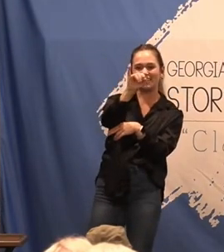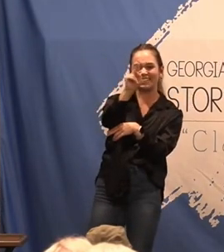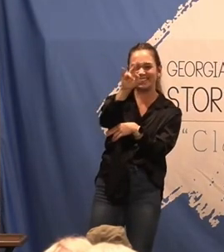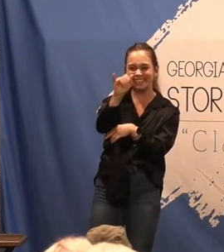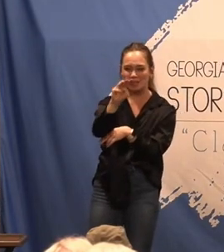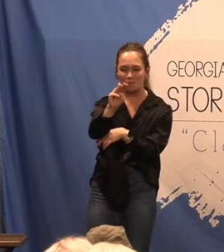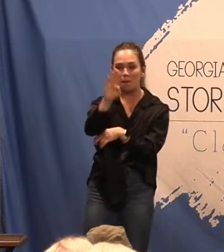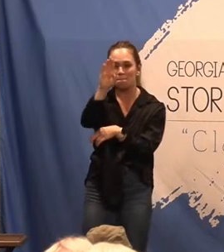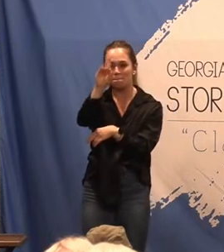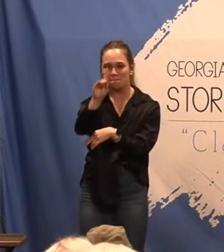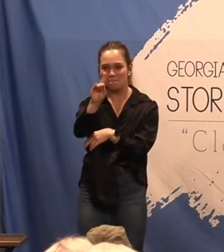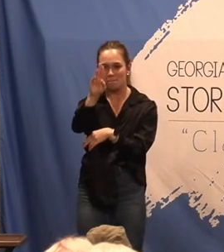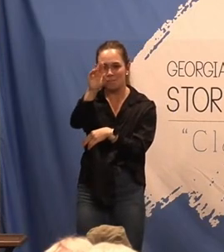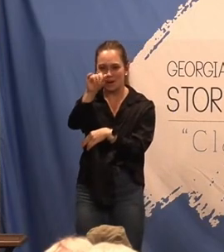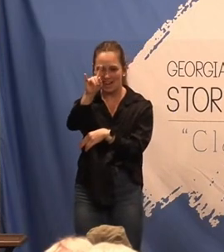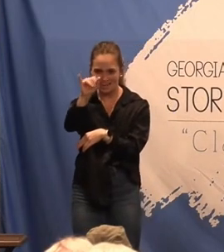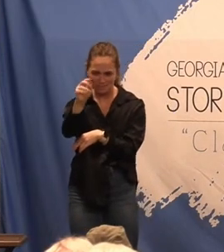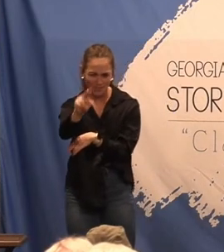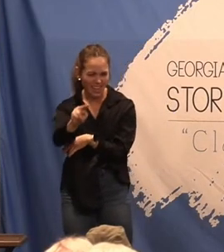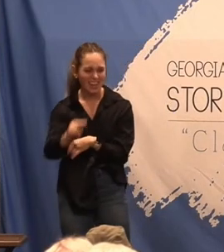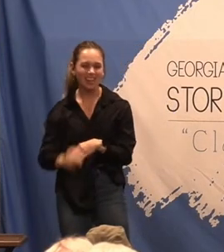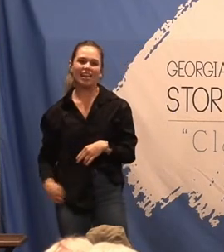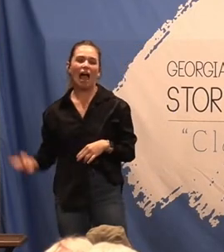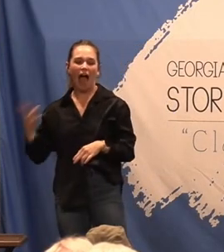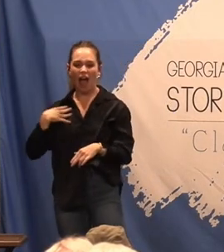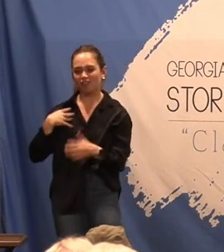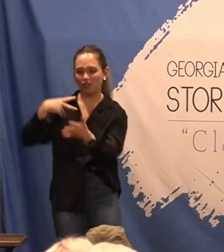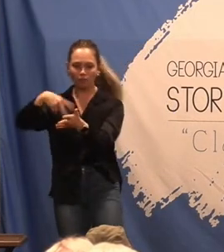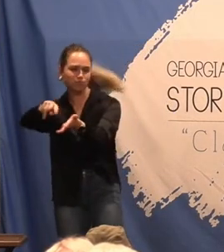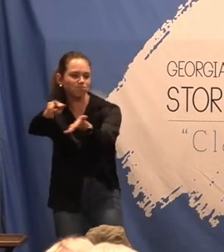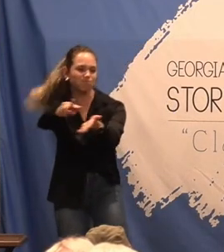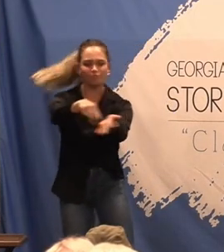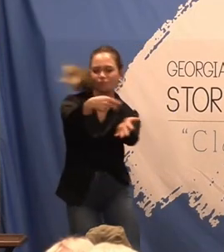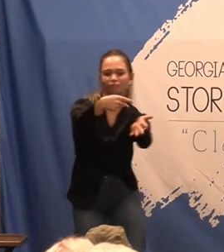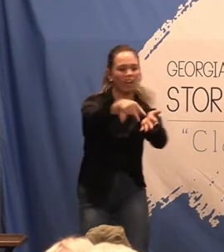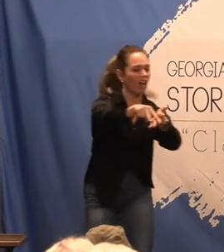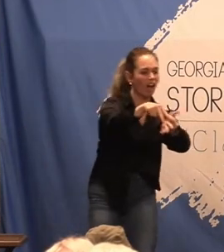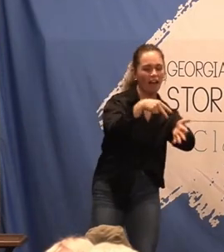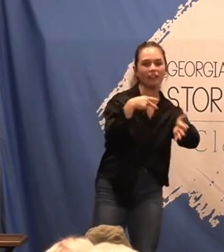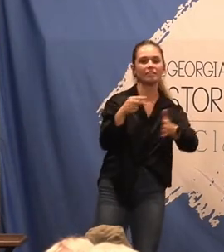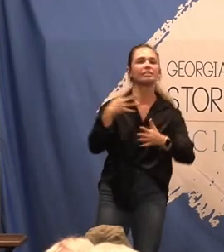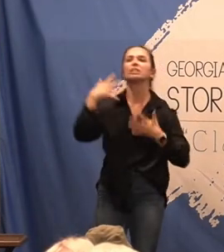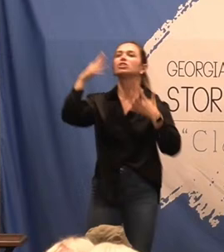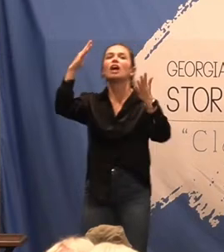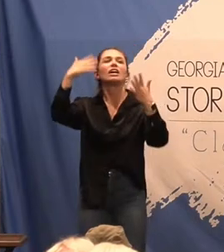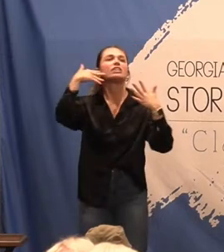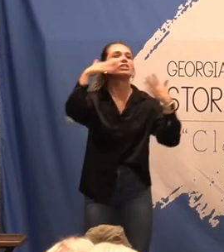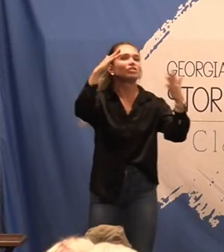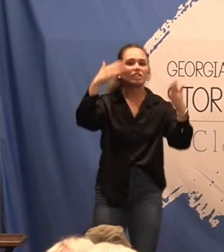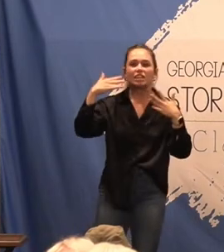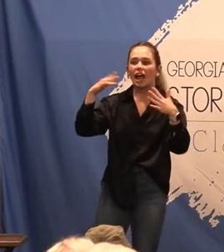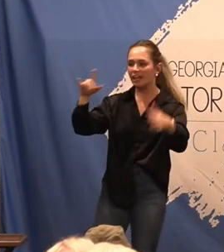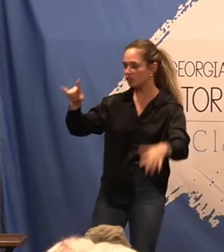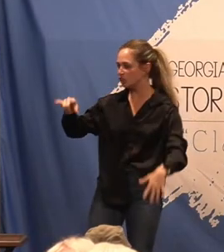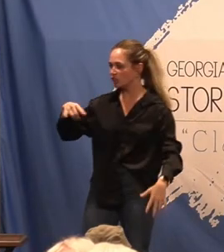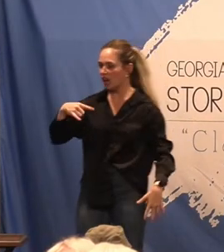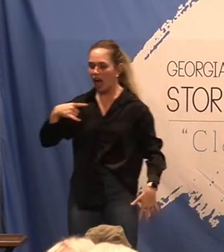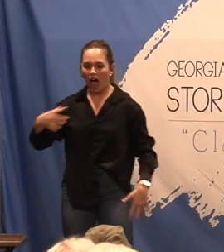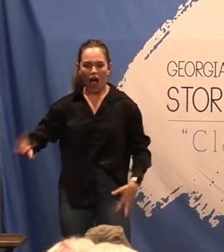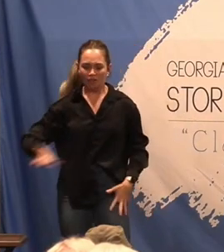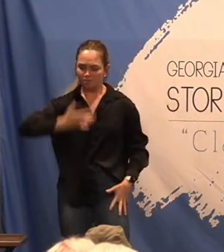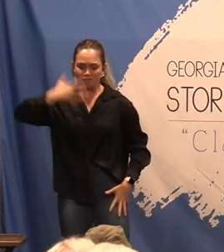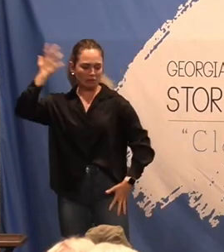Bradyman, Killiman, Madam Killiman, Bradyman," as they danced in capers around the spring. Now this gave Madam Killiman fits of